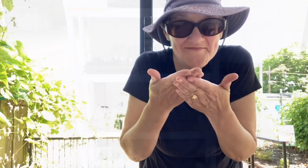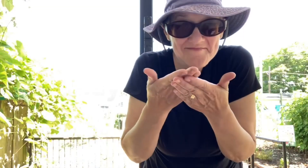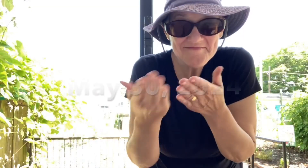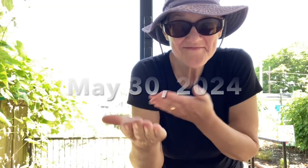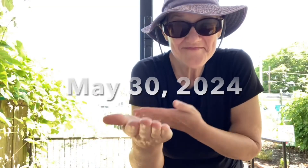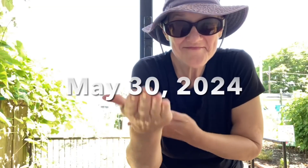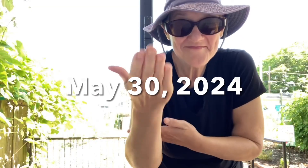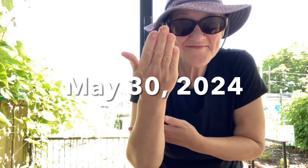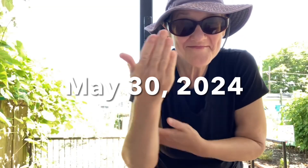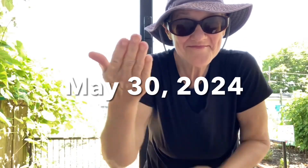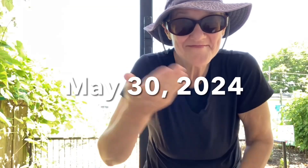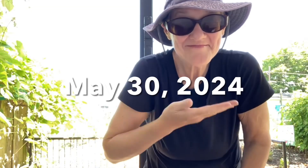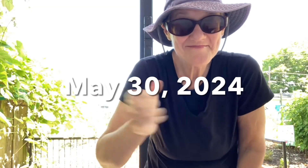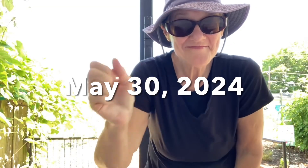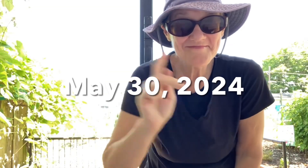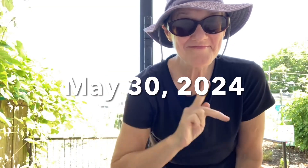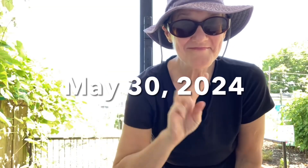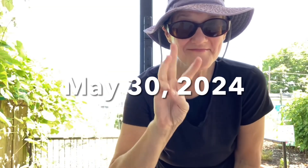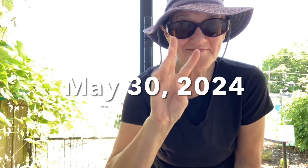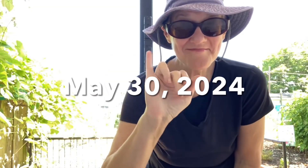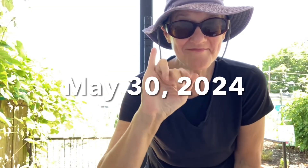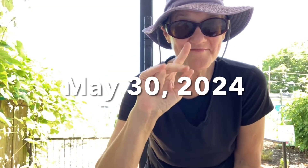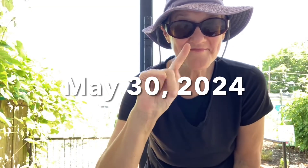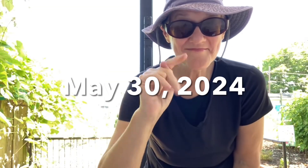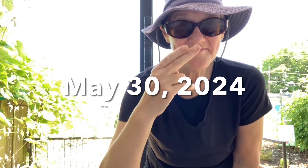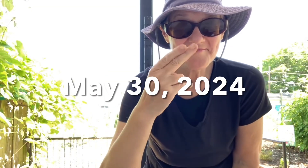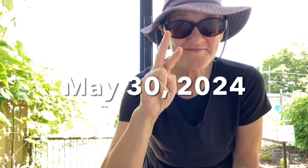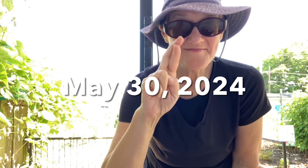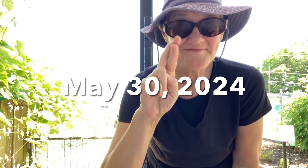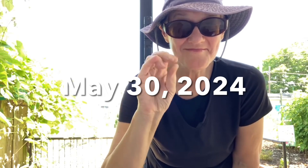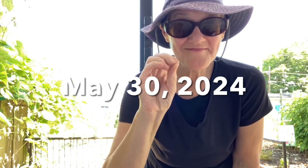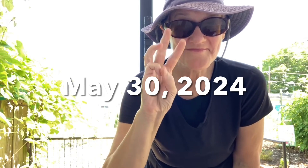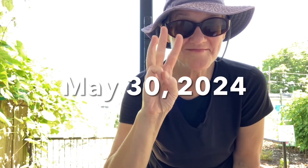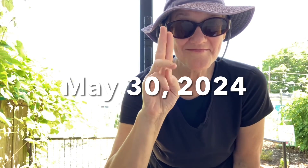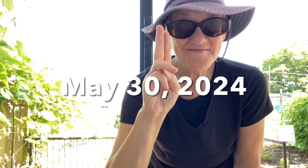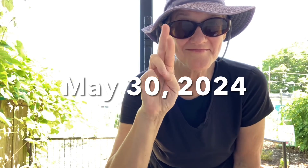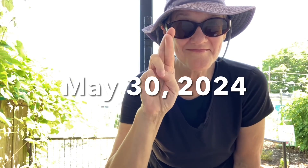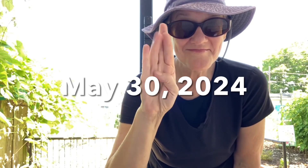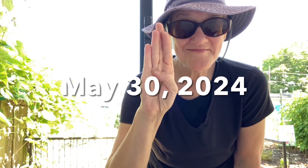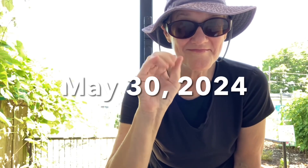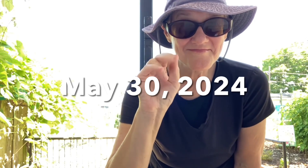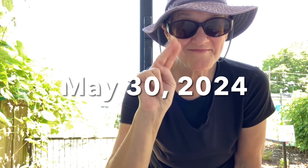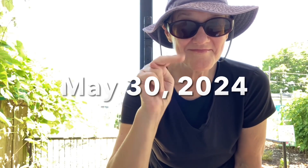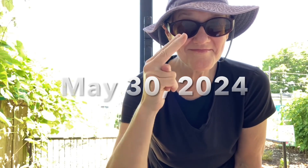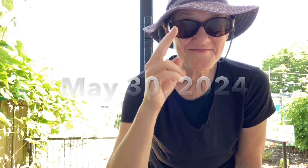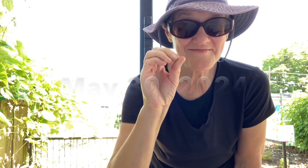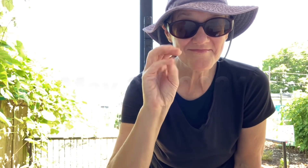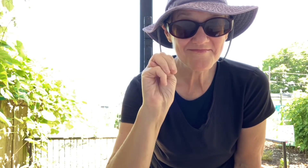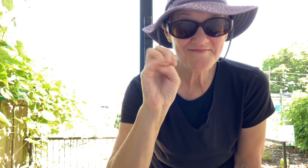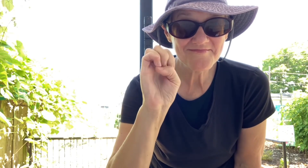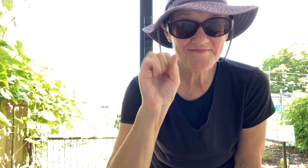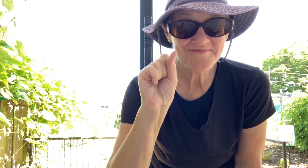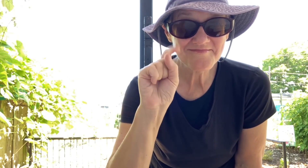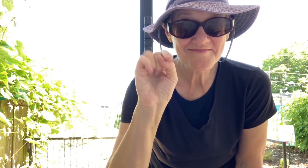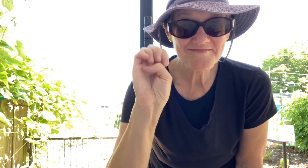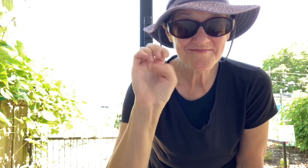Good morning and welcome back to Withrow Urban Homestead. It's time